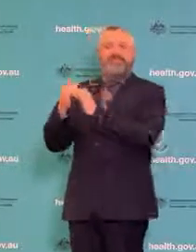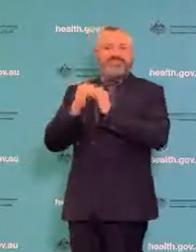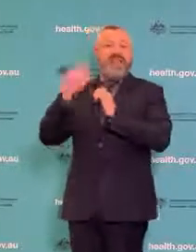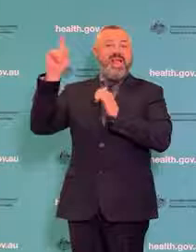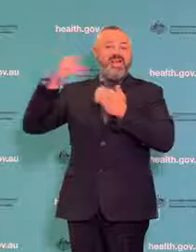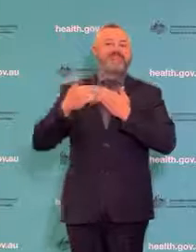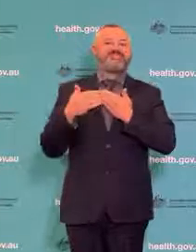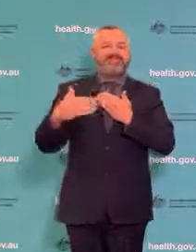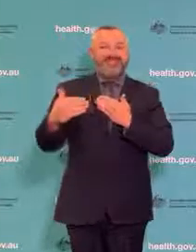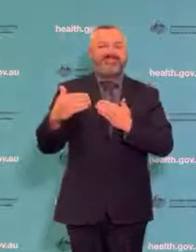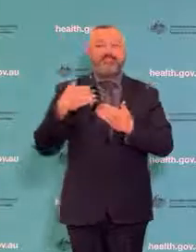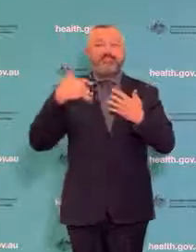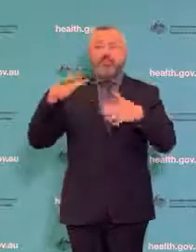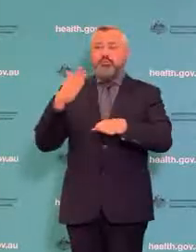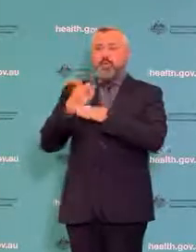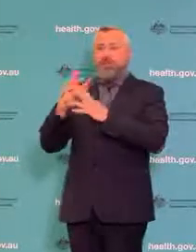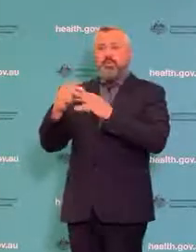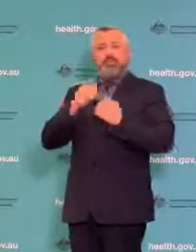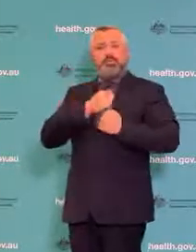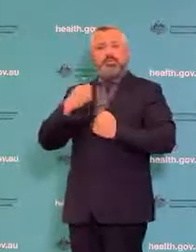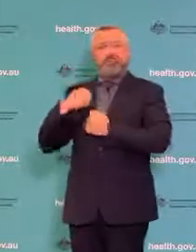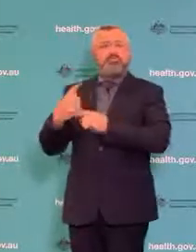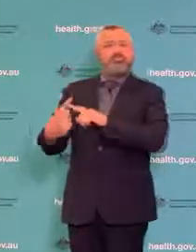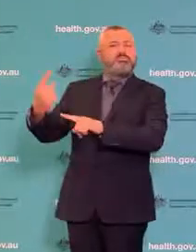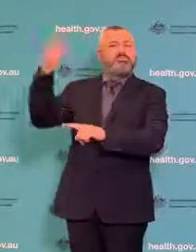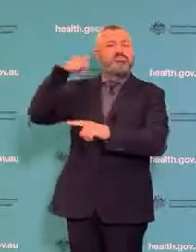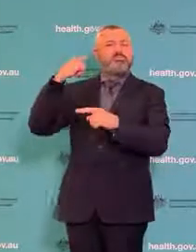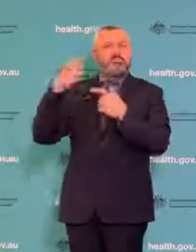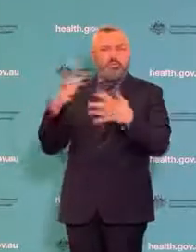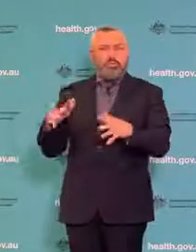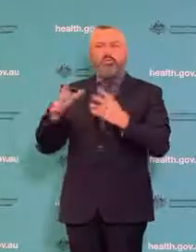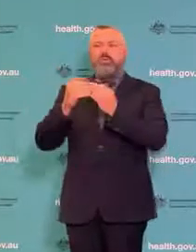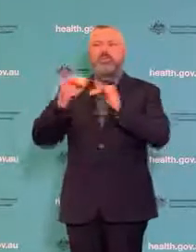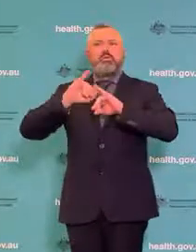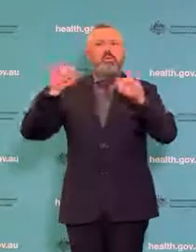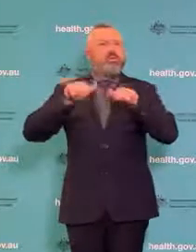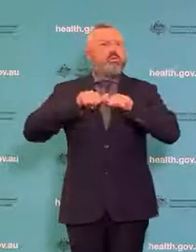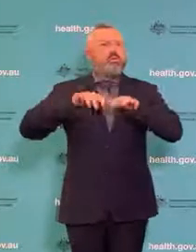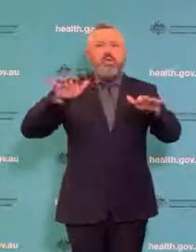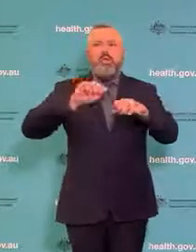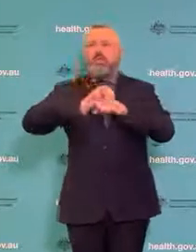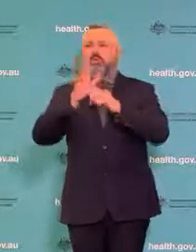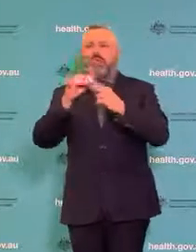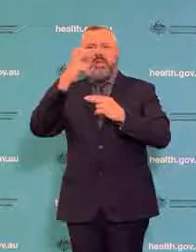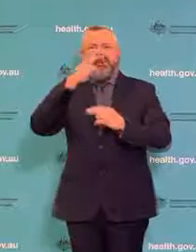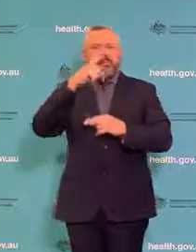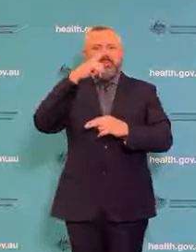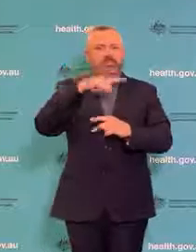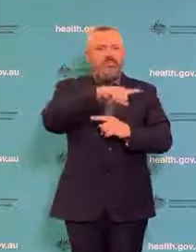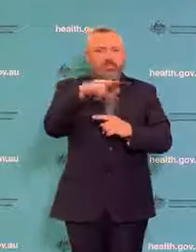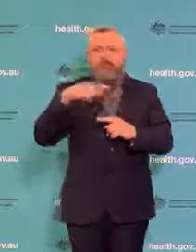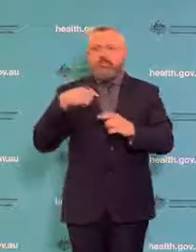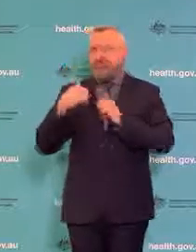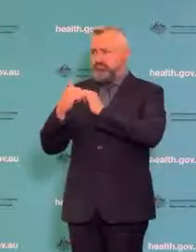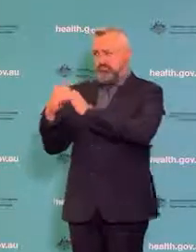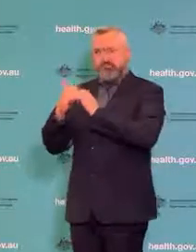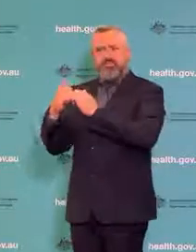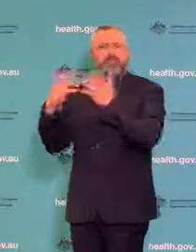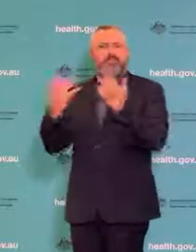personnel during some of the aged care outbreaks, and I know what a great resource are they. So I'm really positive to see